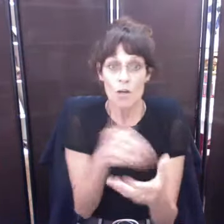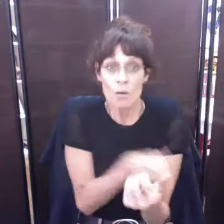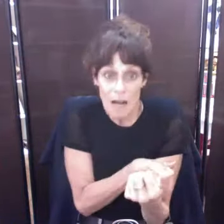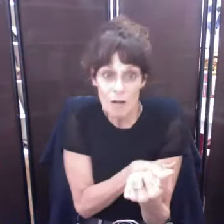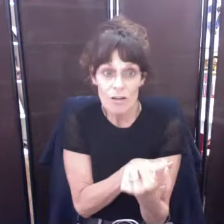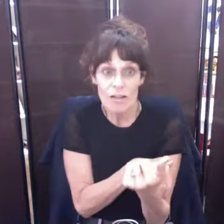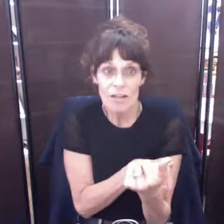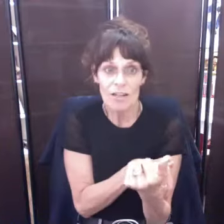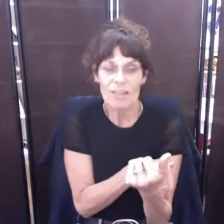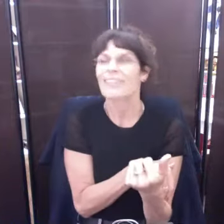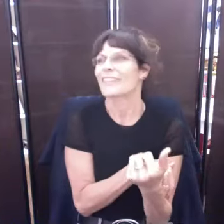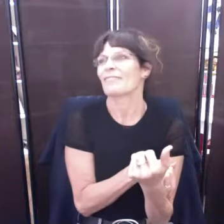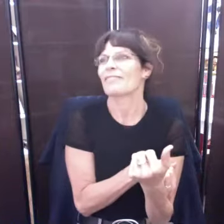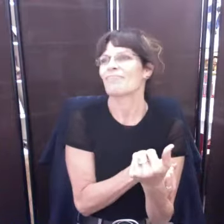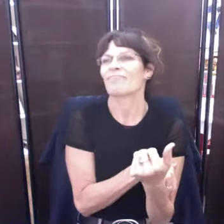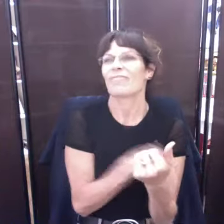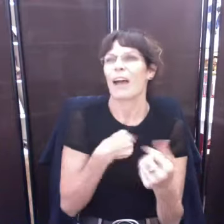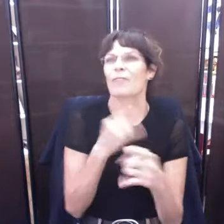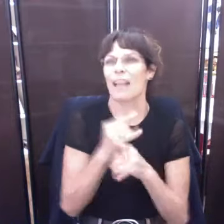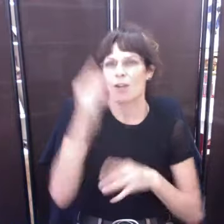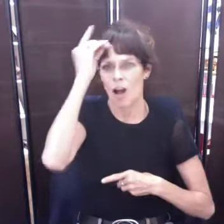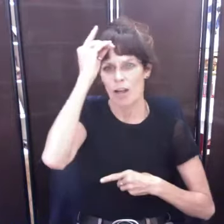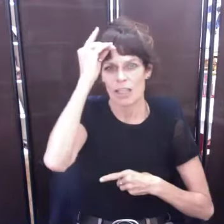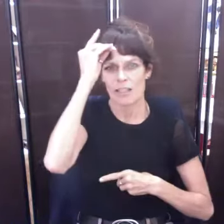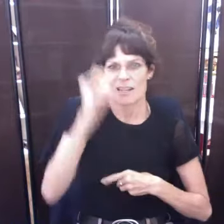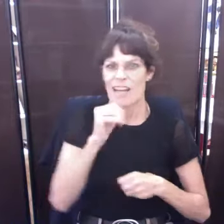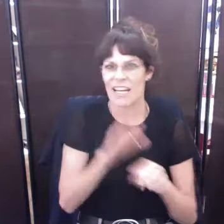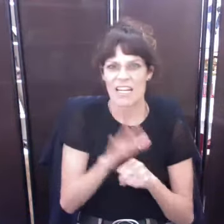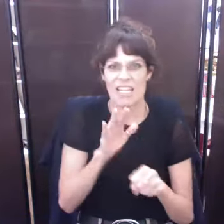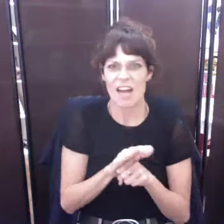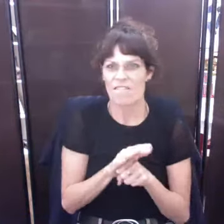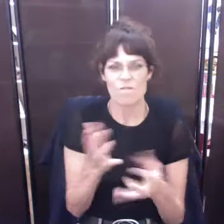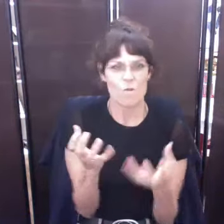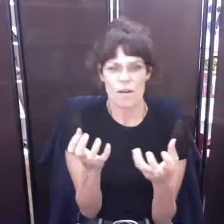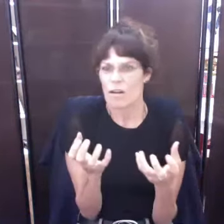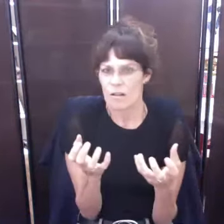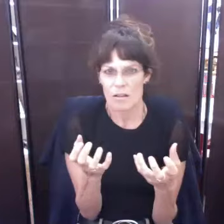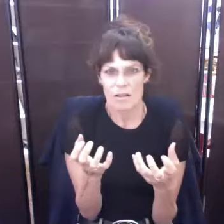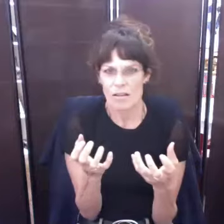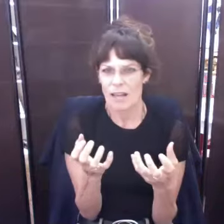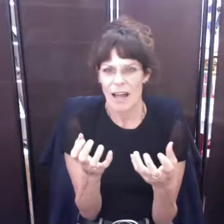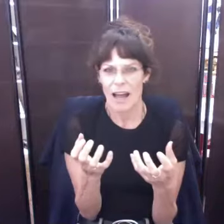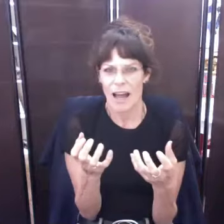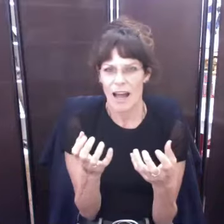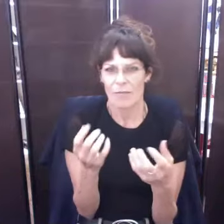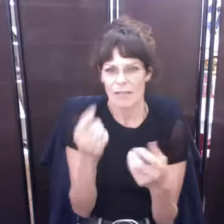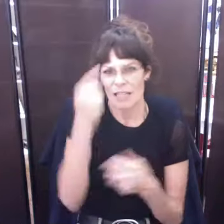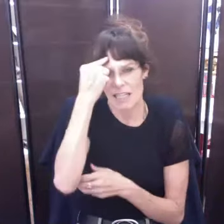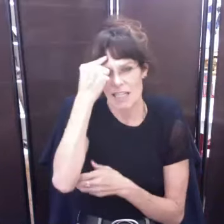was alcoholic because I didn't have enough willpower. That was my deduction in my alkalogic. What I found out